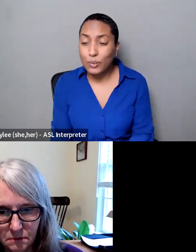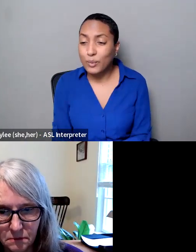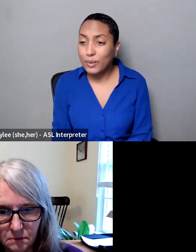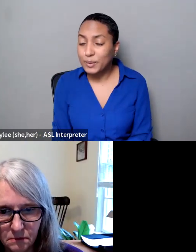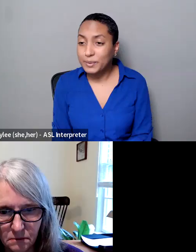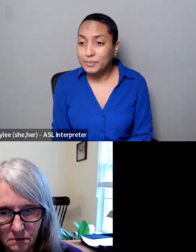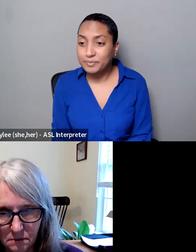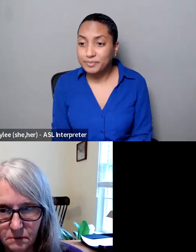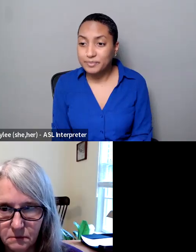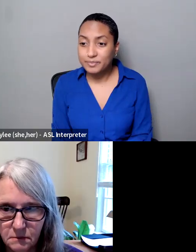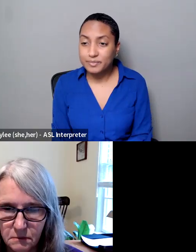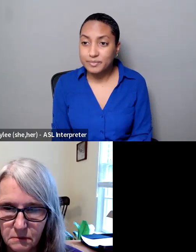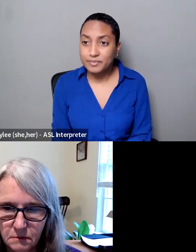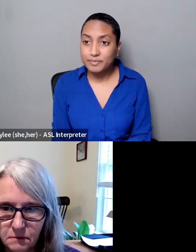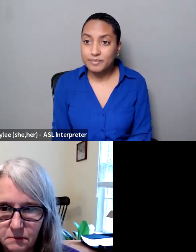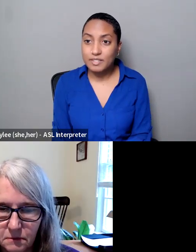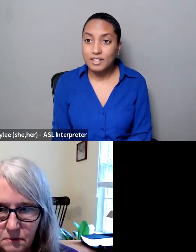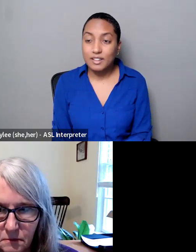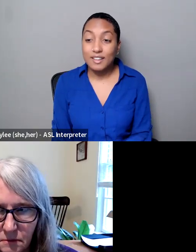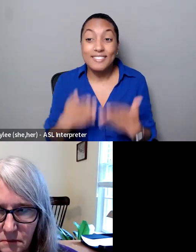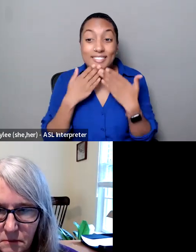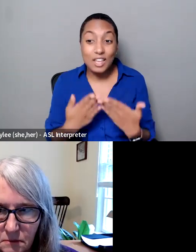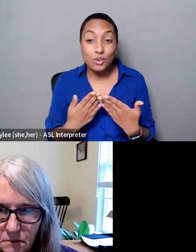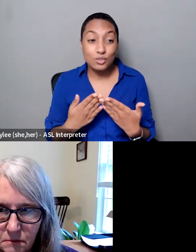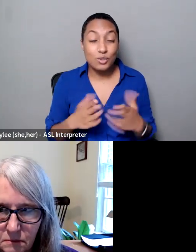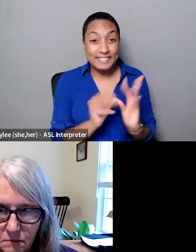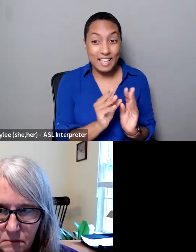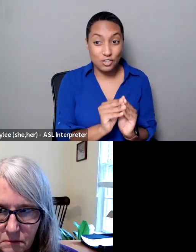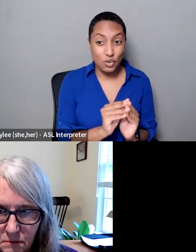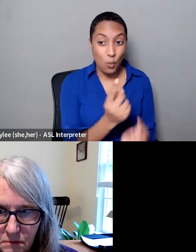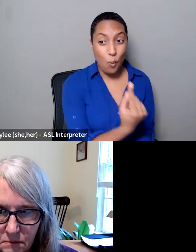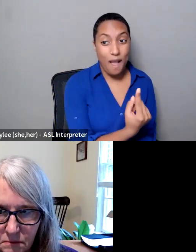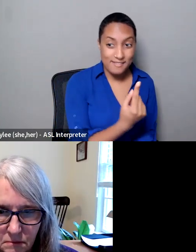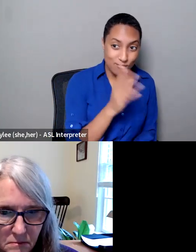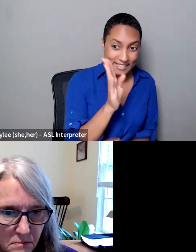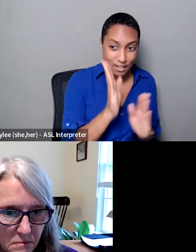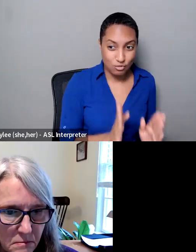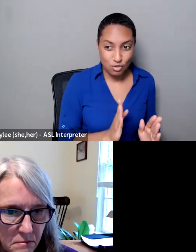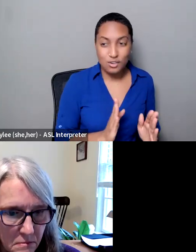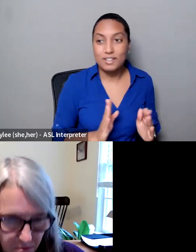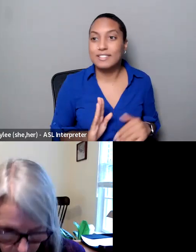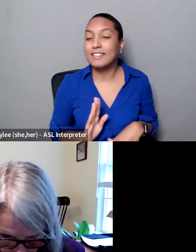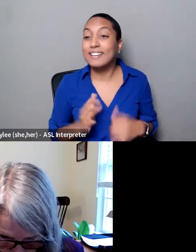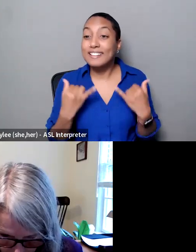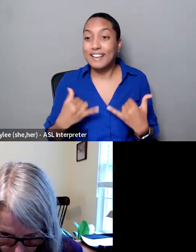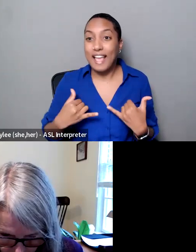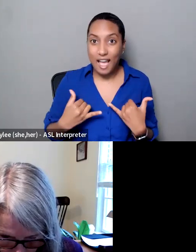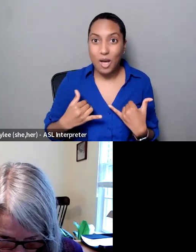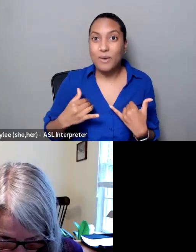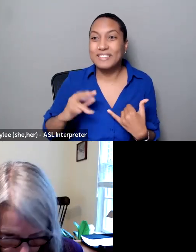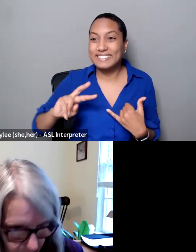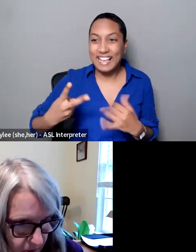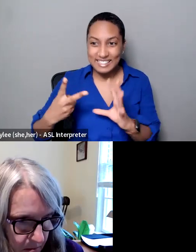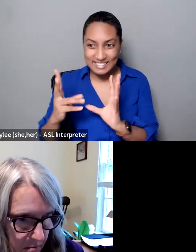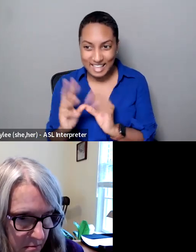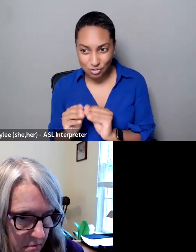Thank you to our first session presenters. We do have our next session coming up directly after this for an hour, and then we get a big break,